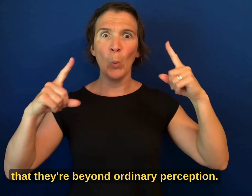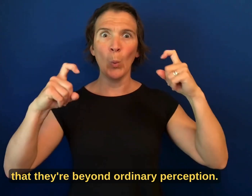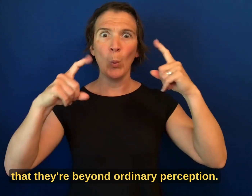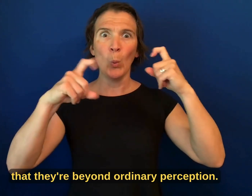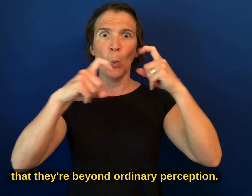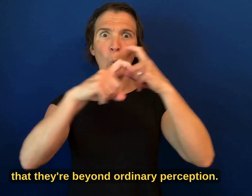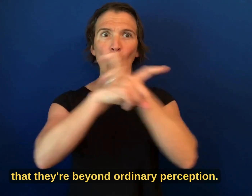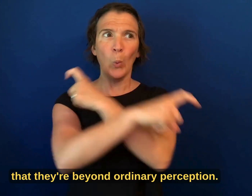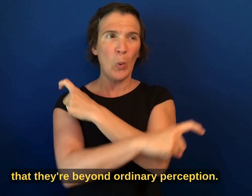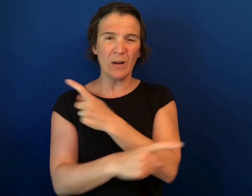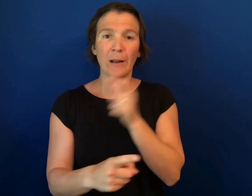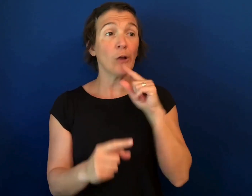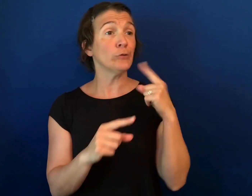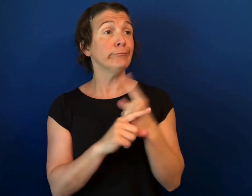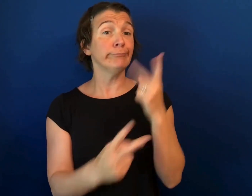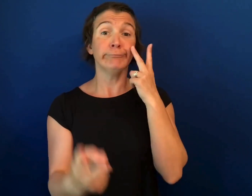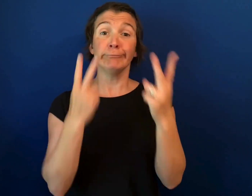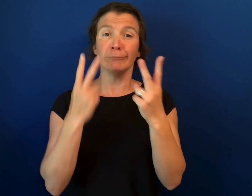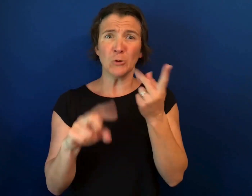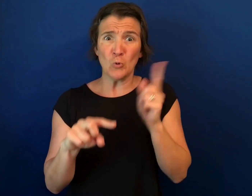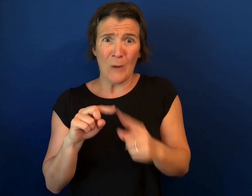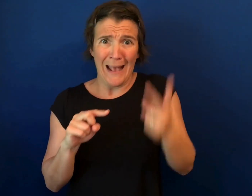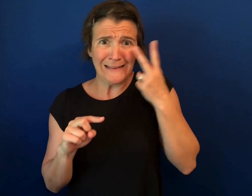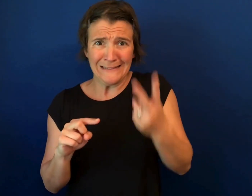they're beyond ordinary perception.